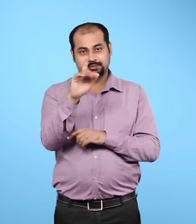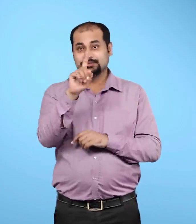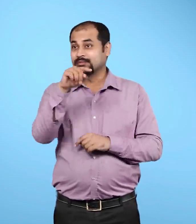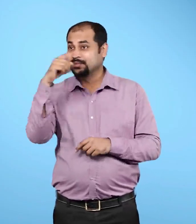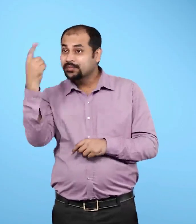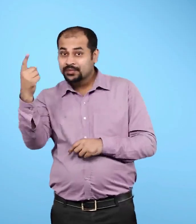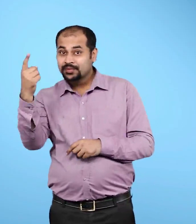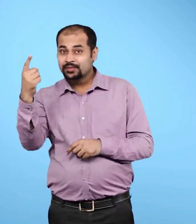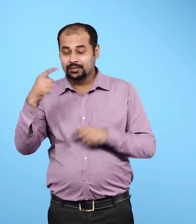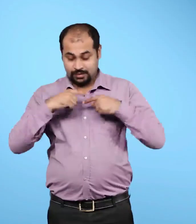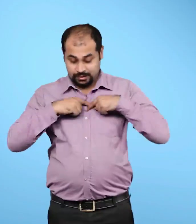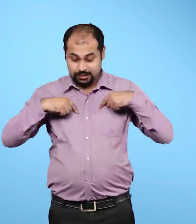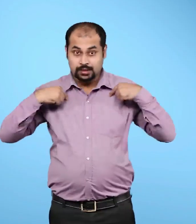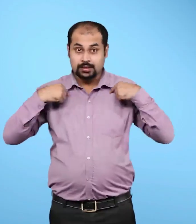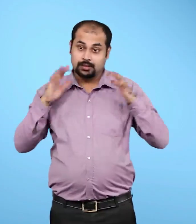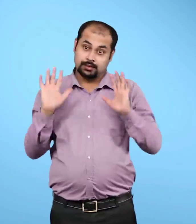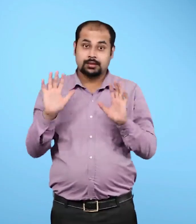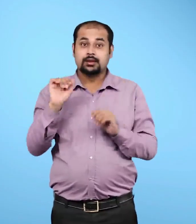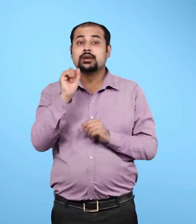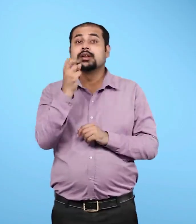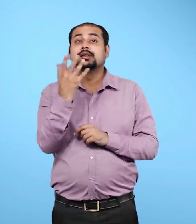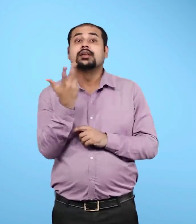Column 3, necklace of 10 beads, dash.